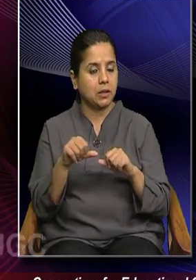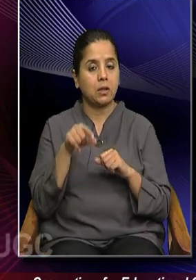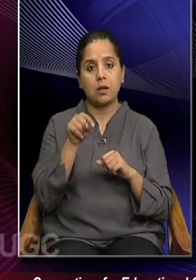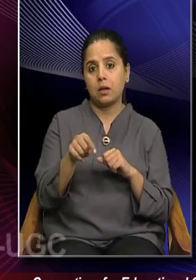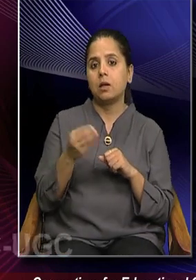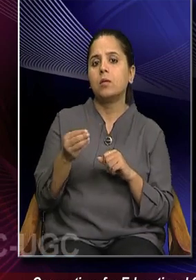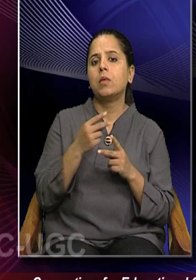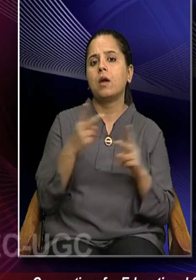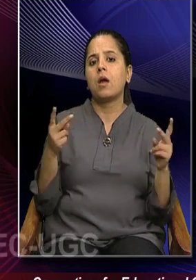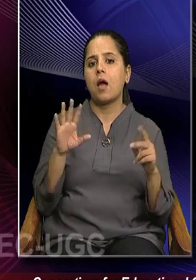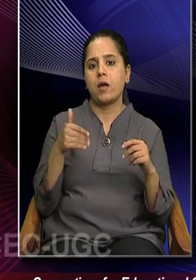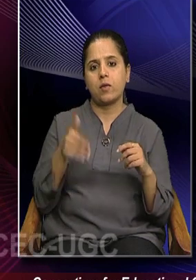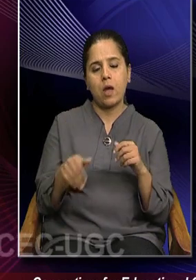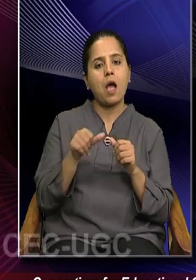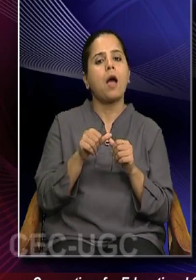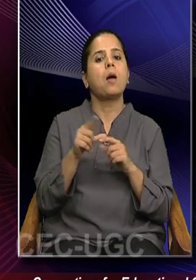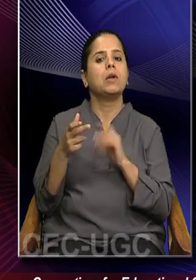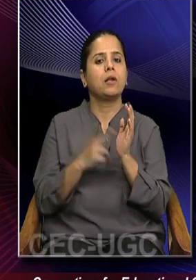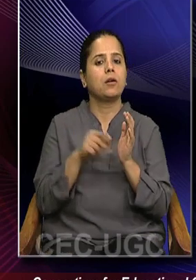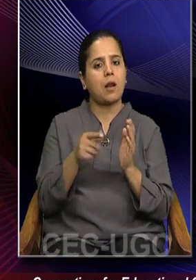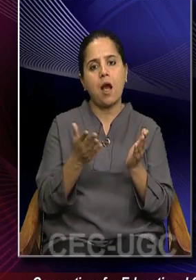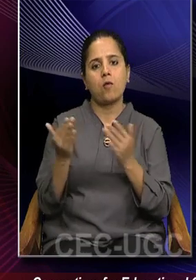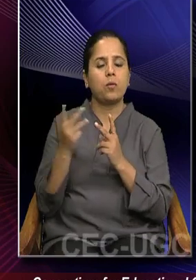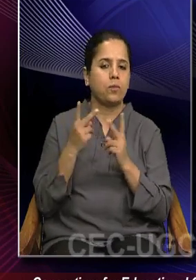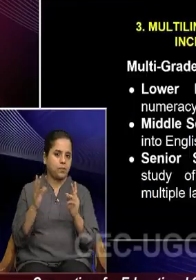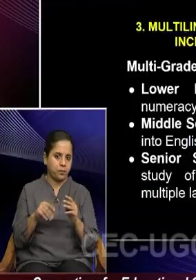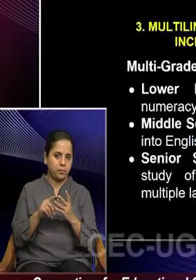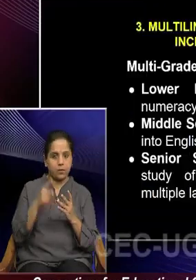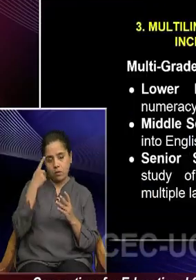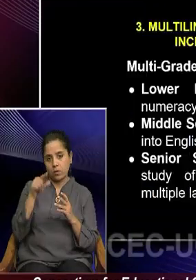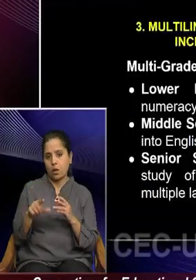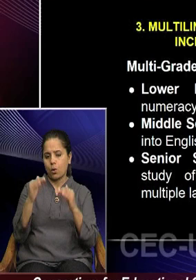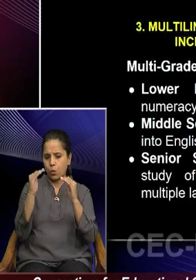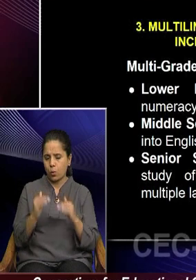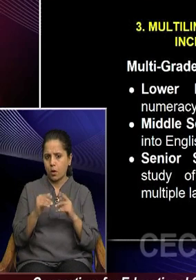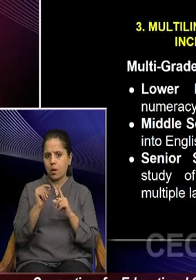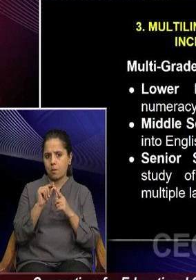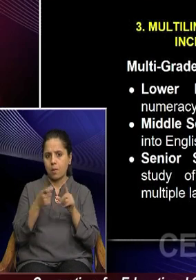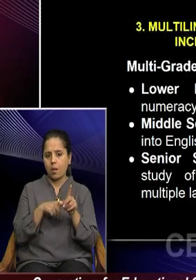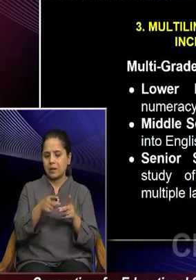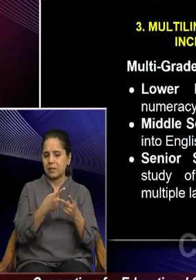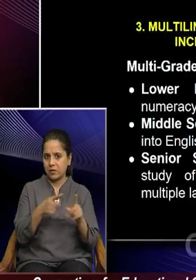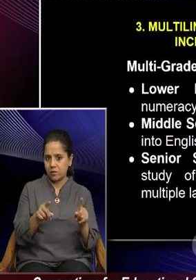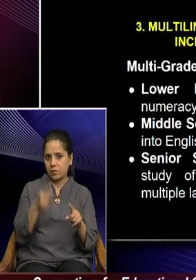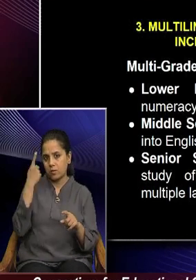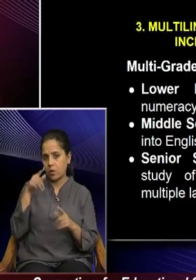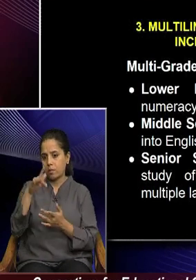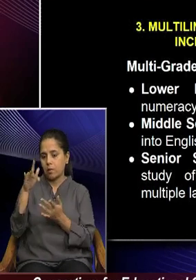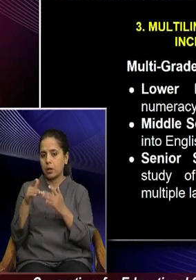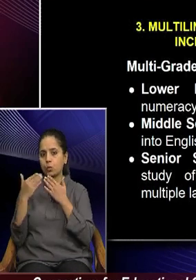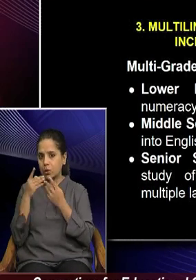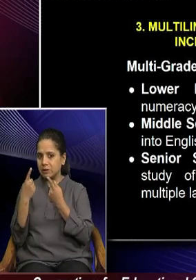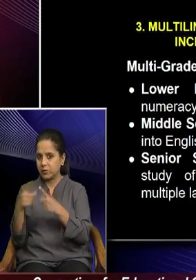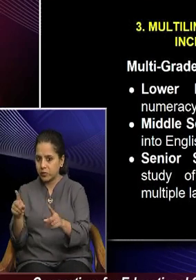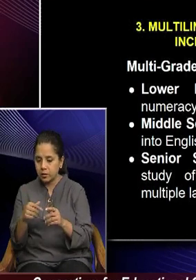also multi-grade applications which are available, like for the lower primary it is different, for the middle school it